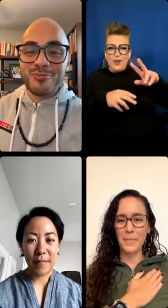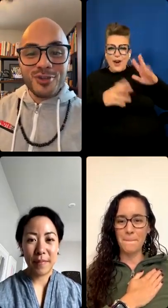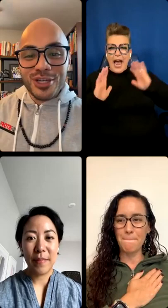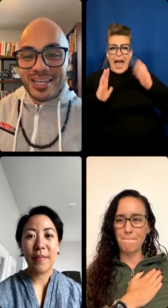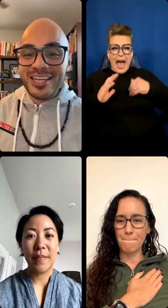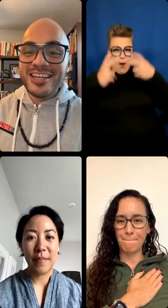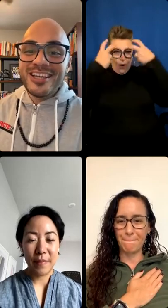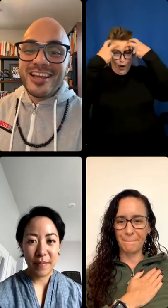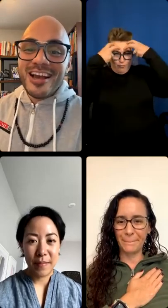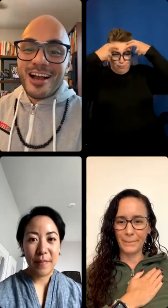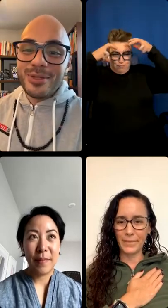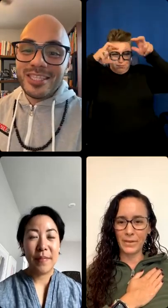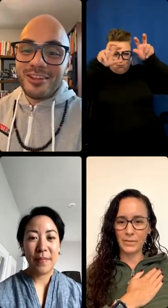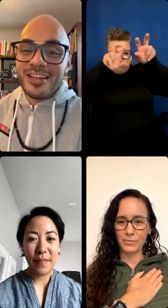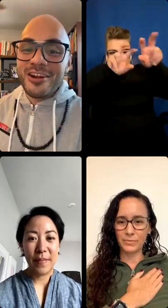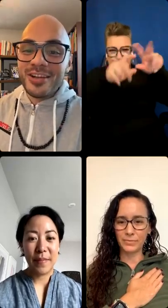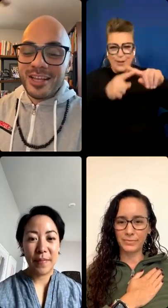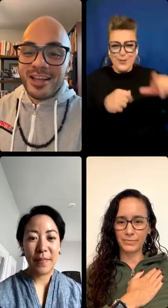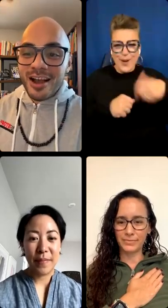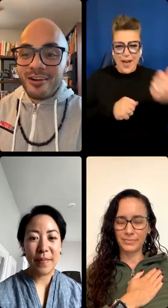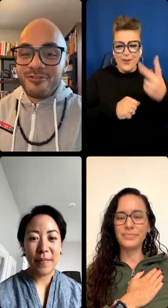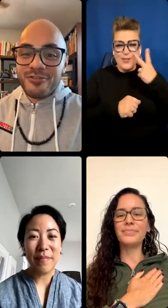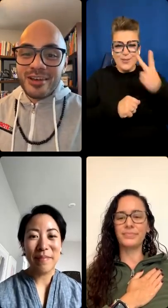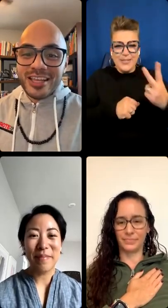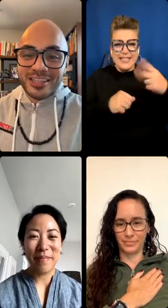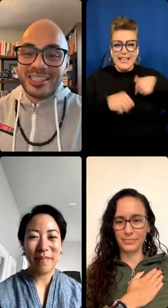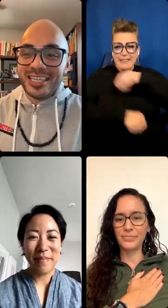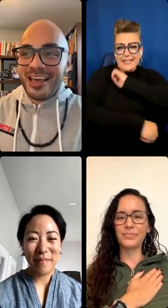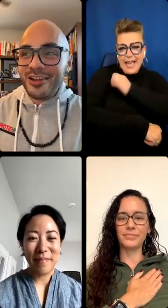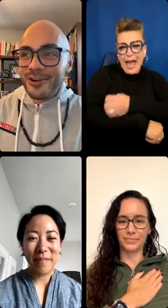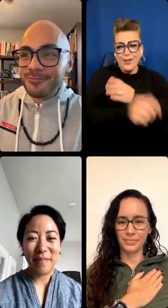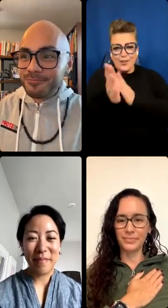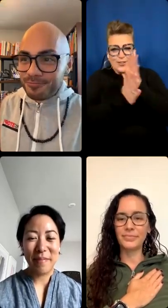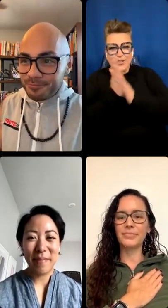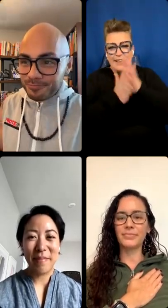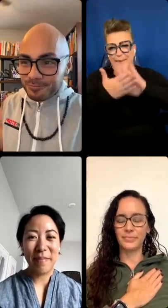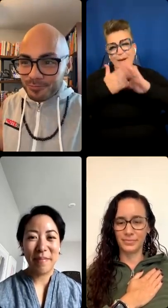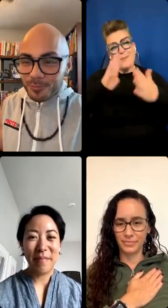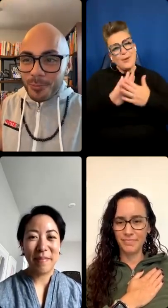in the community in solidarity of healing together.